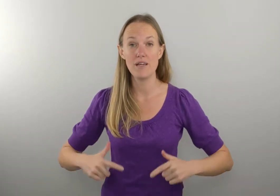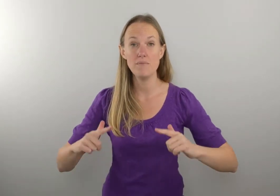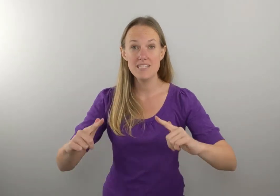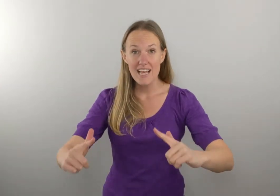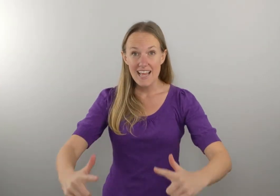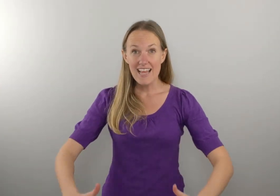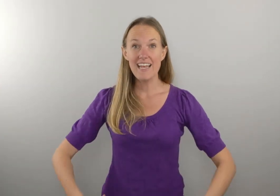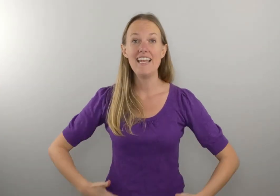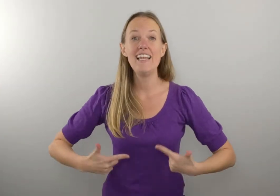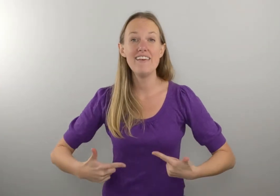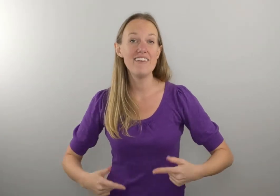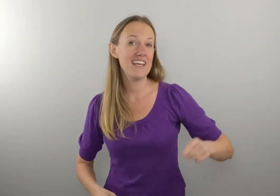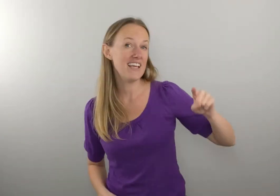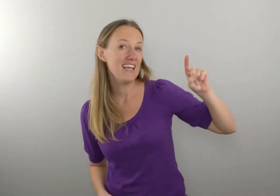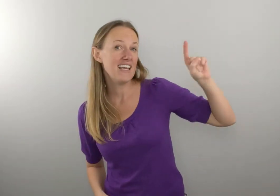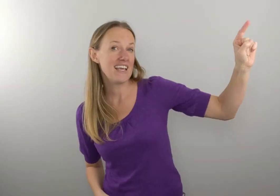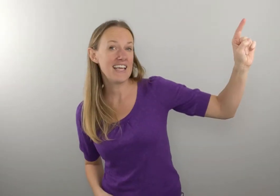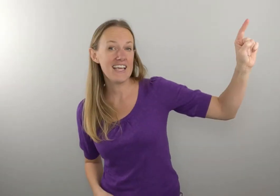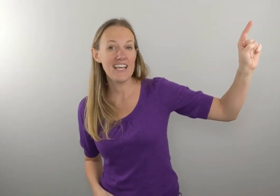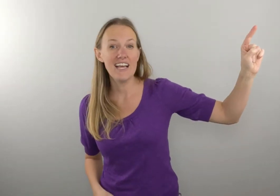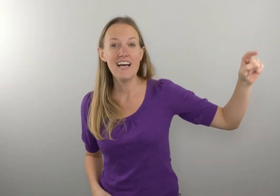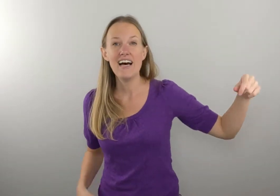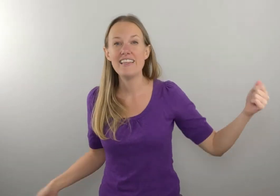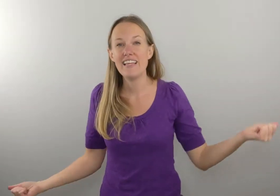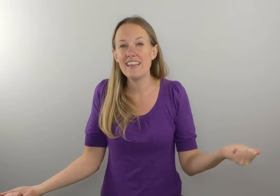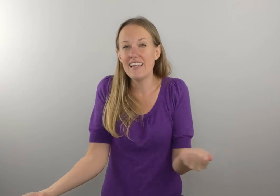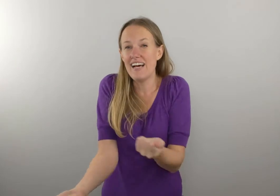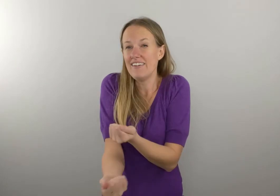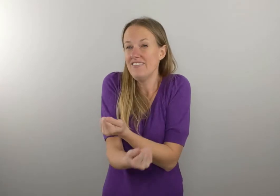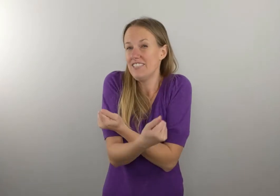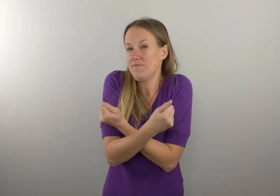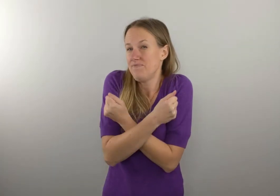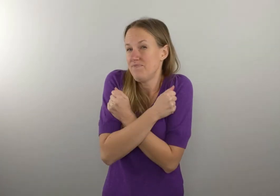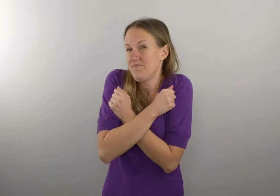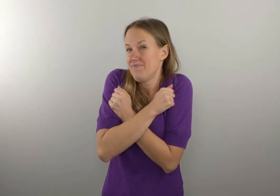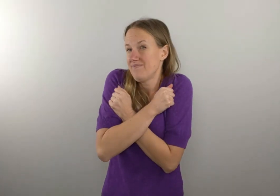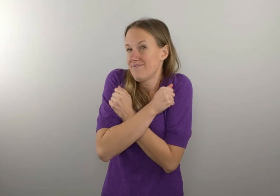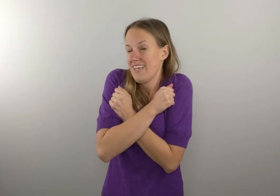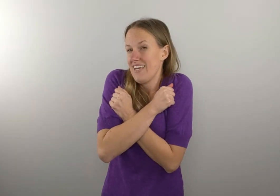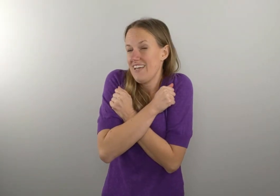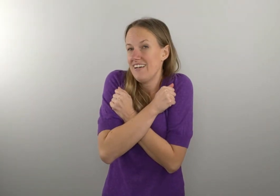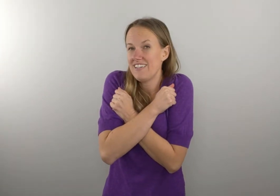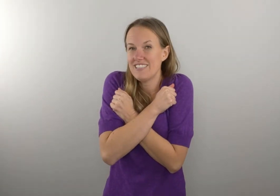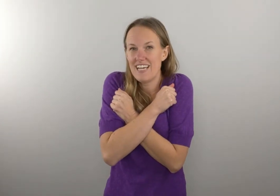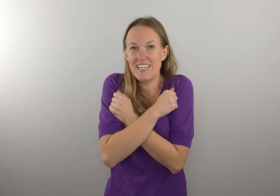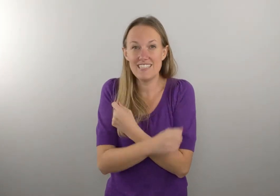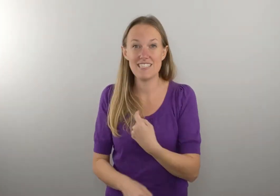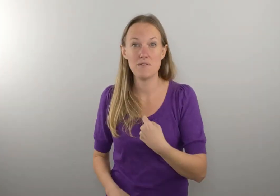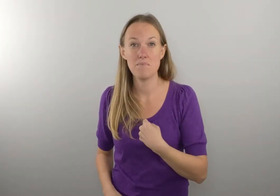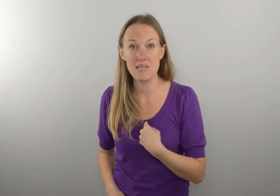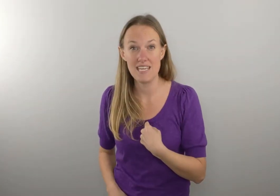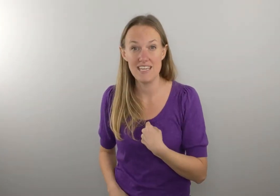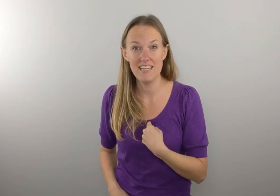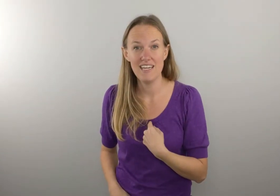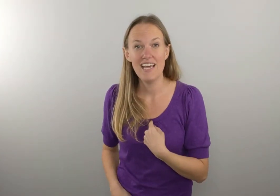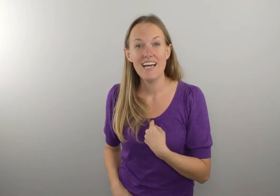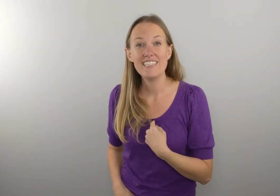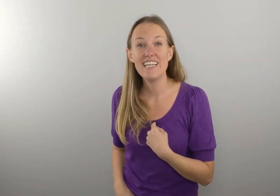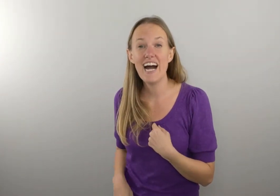ribs. Living, he, and then loved. Okay, hug your chest, me.